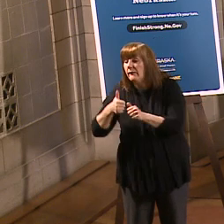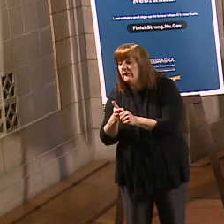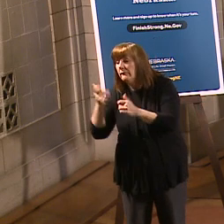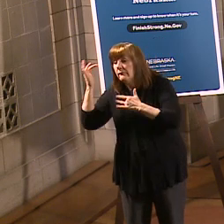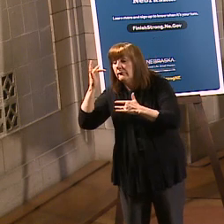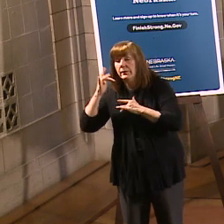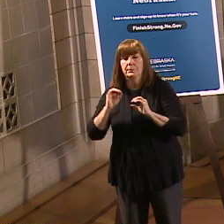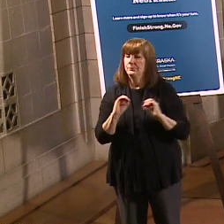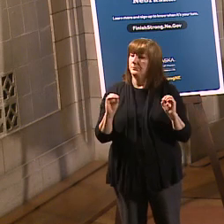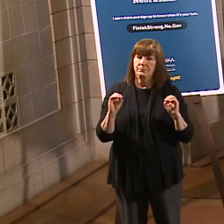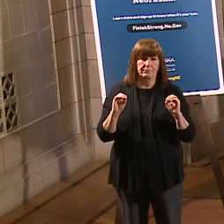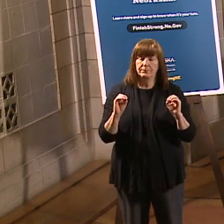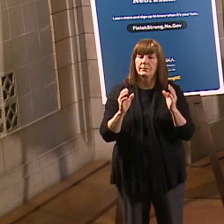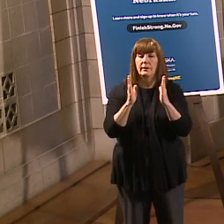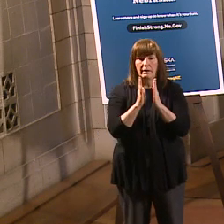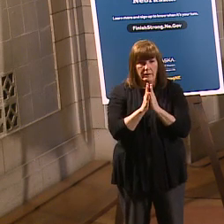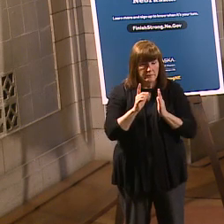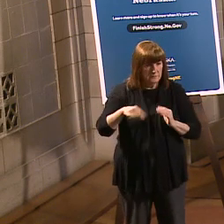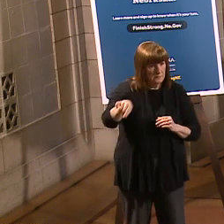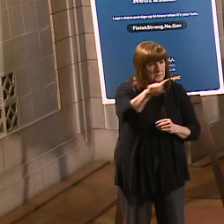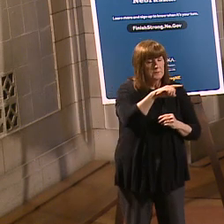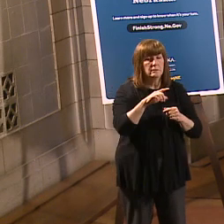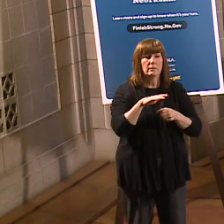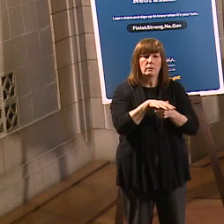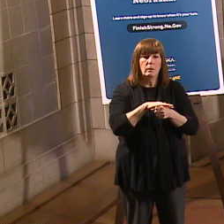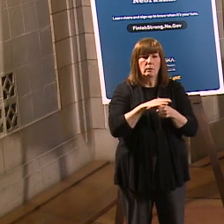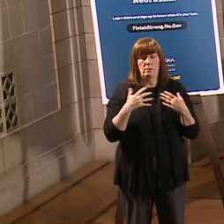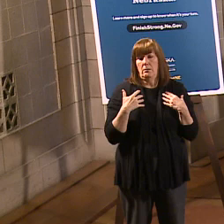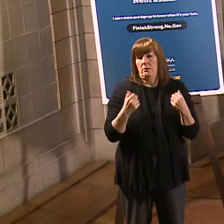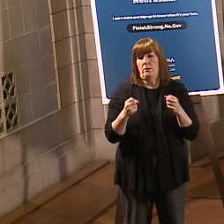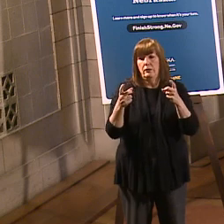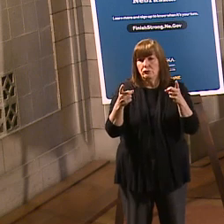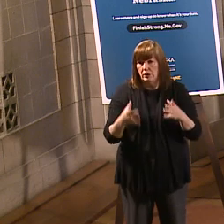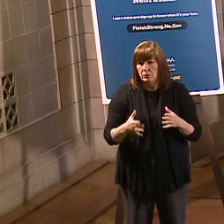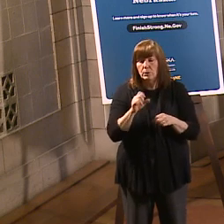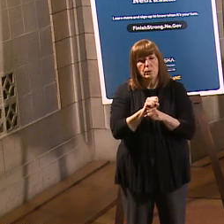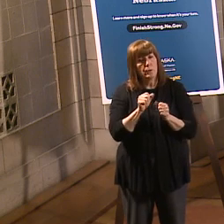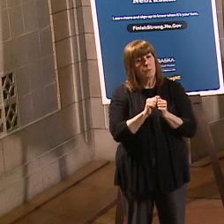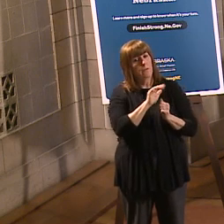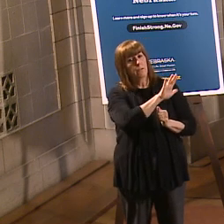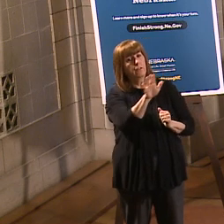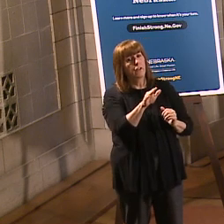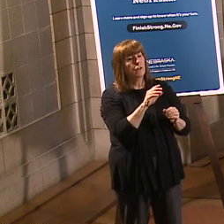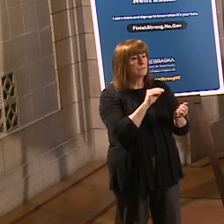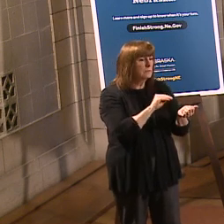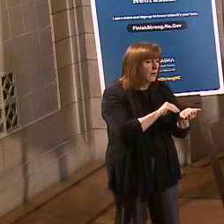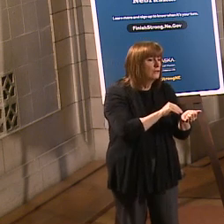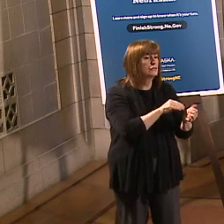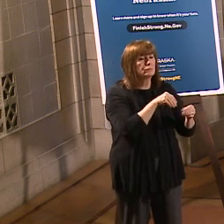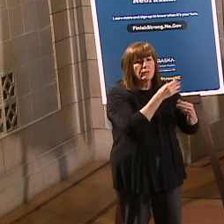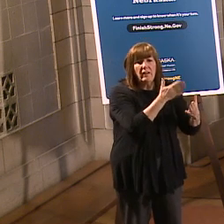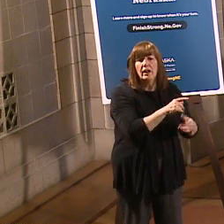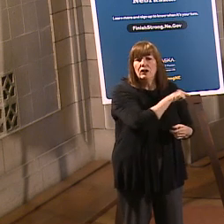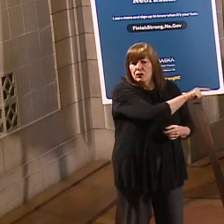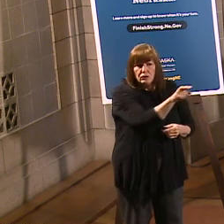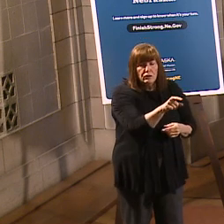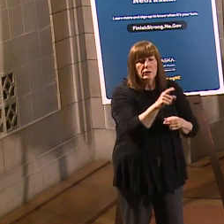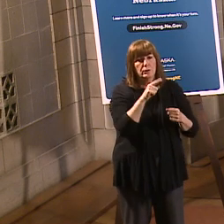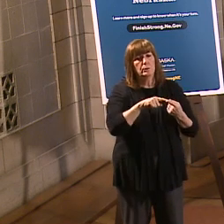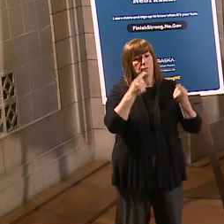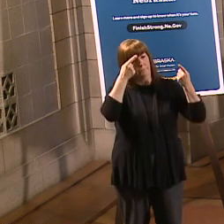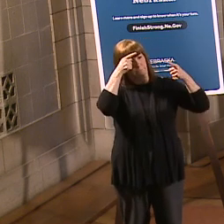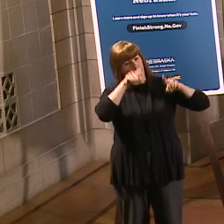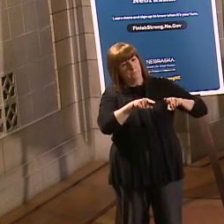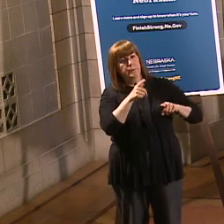conditions. We're asking our local health directors to work with their providers, their doctors, to be able to make those